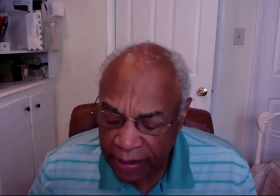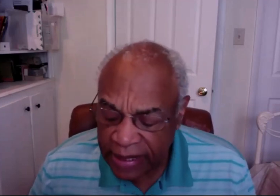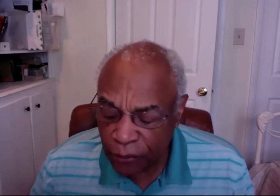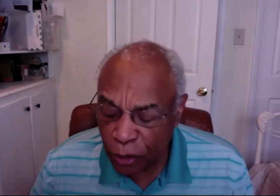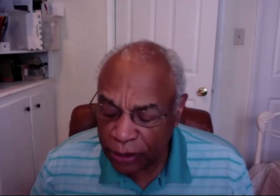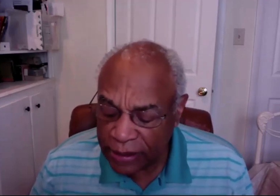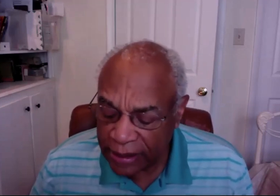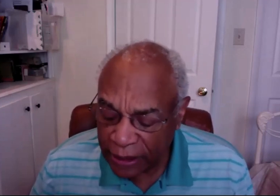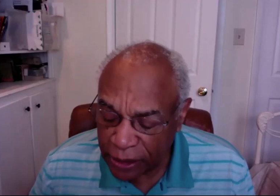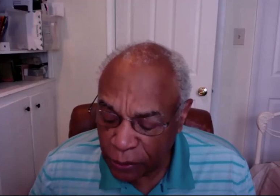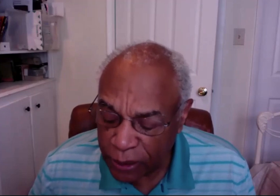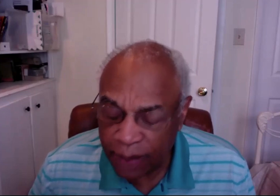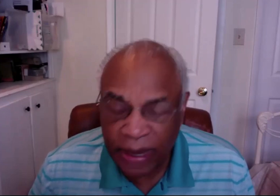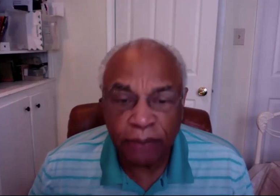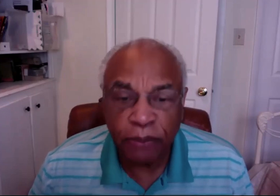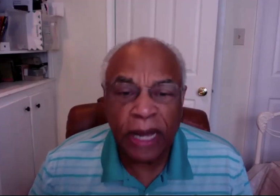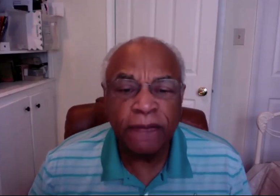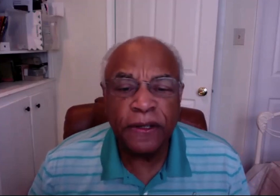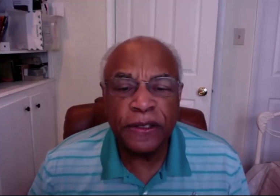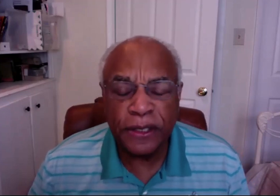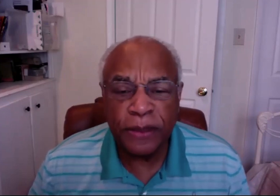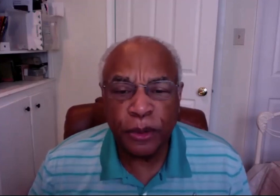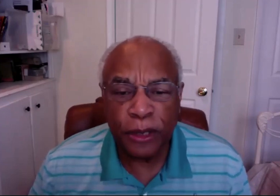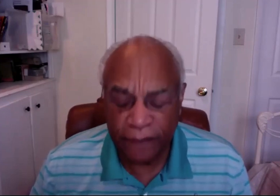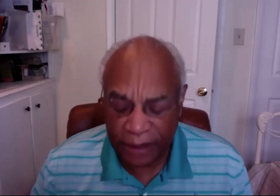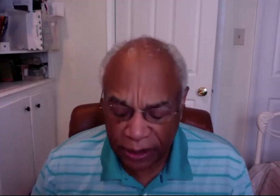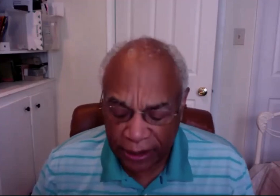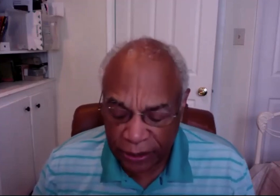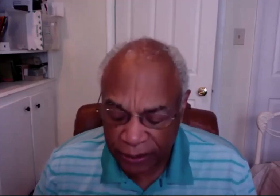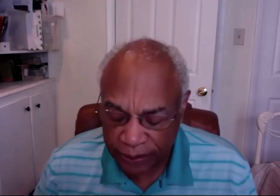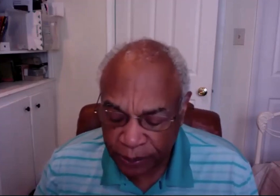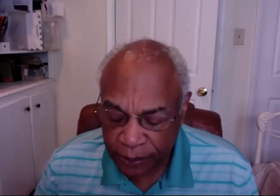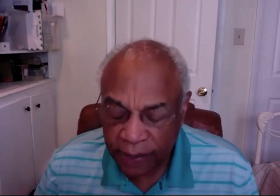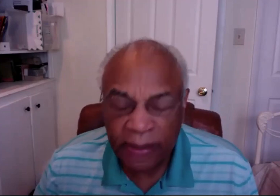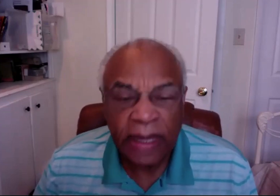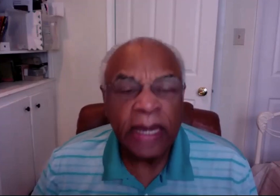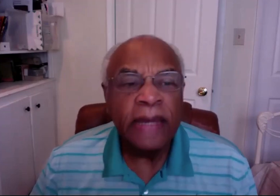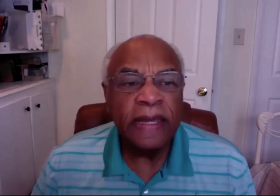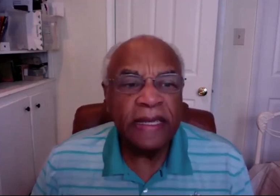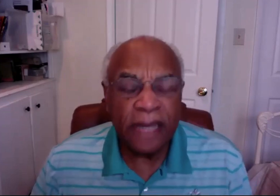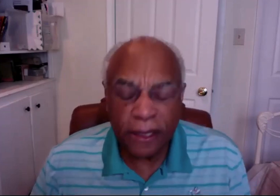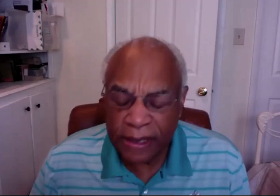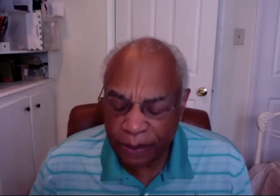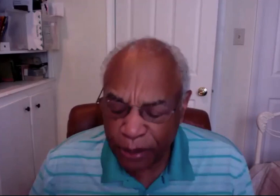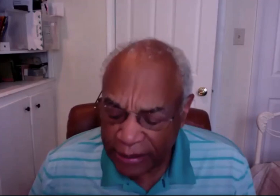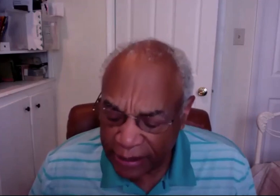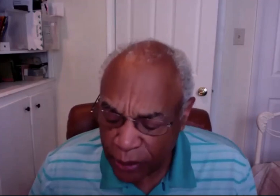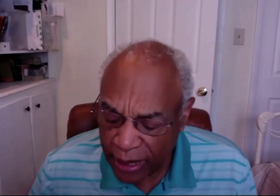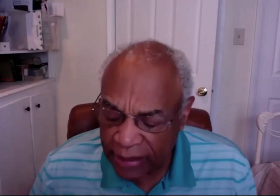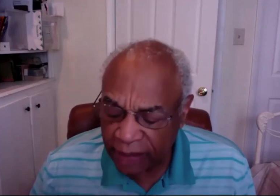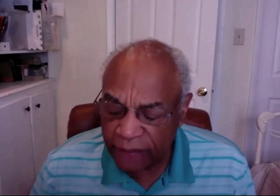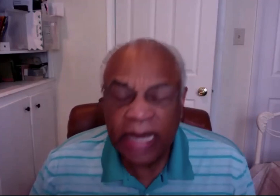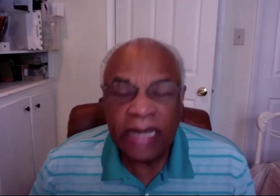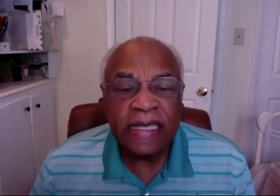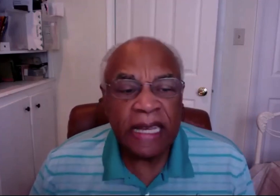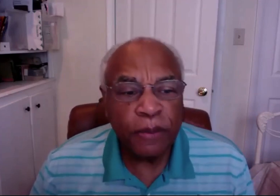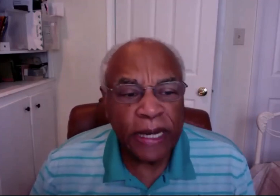The sidewalk discussion was about Brown versus the Board of Education. The adults in the projects where I